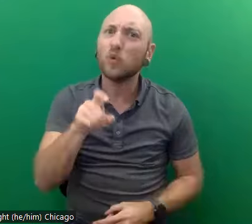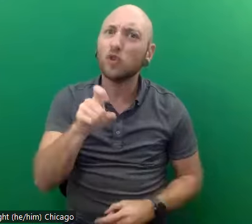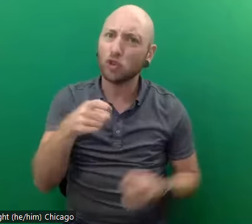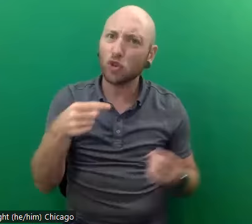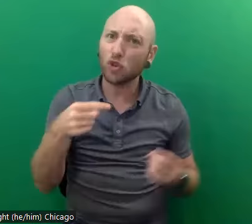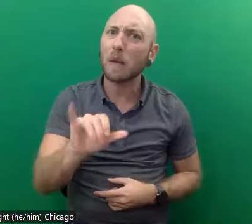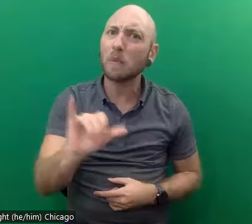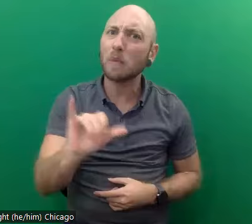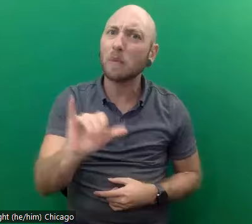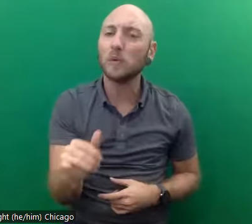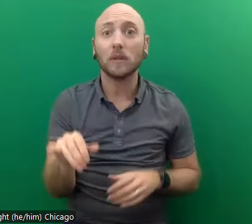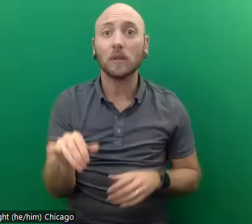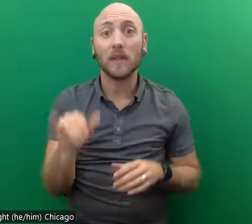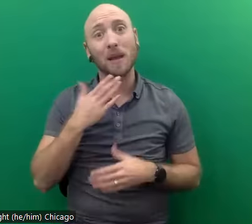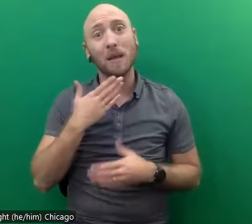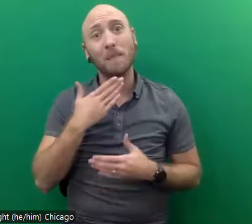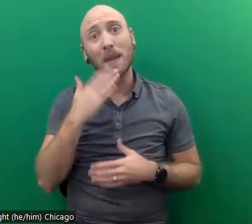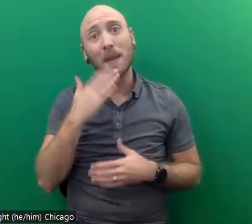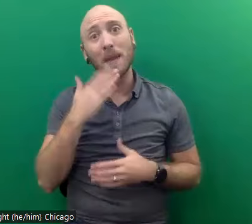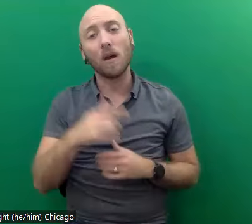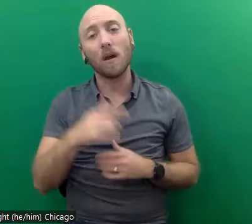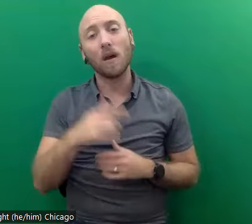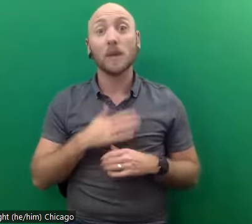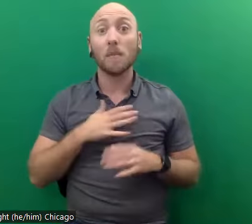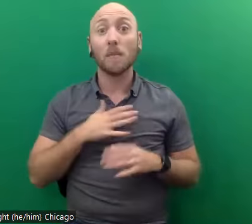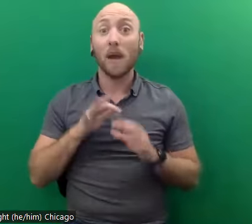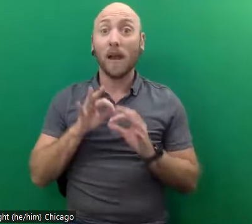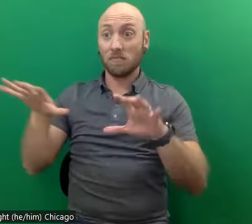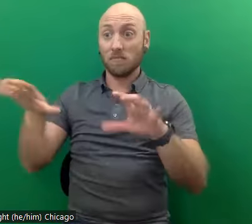thinking was. So I started to rob and steal from my family.